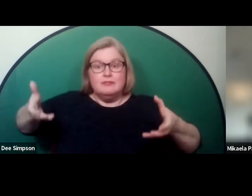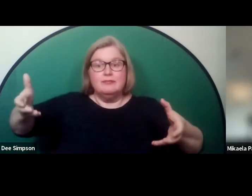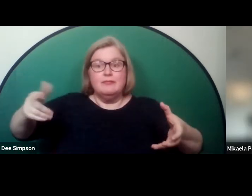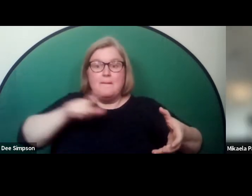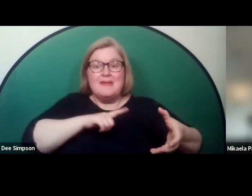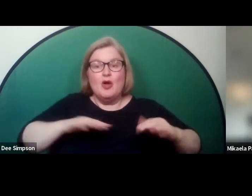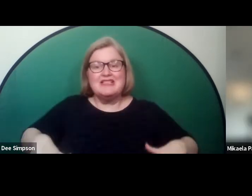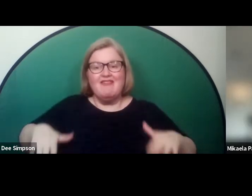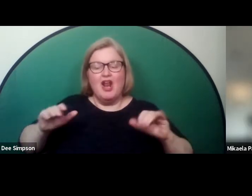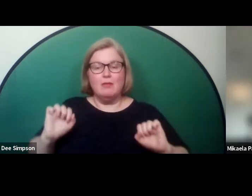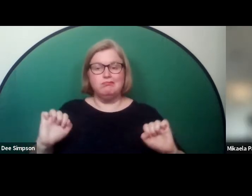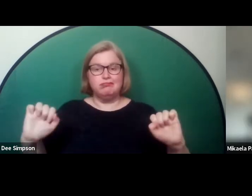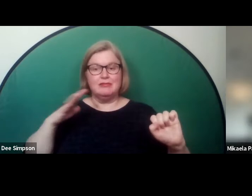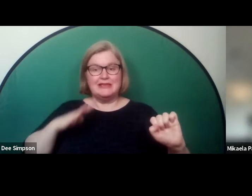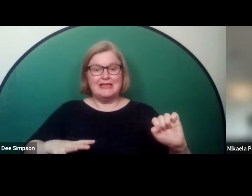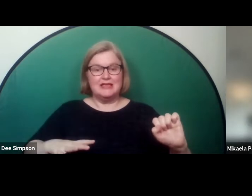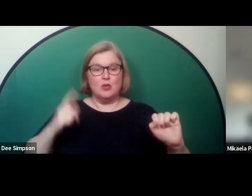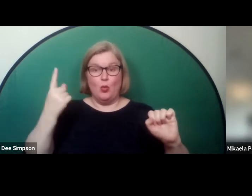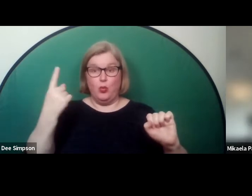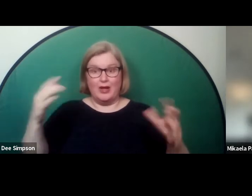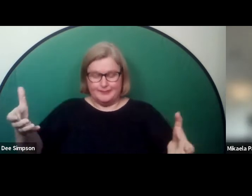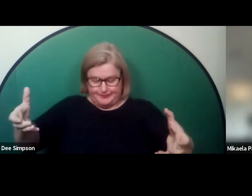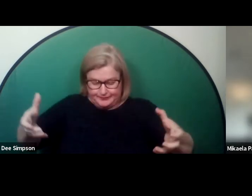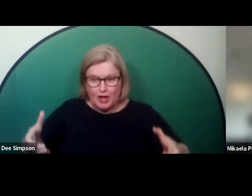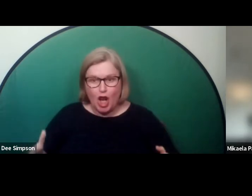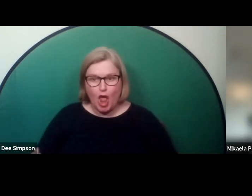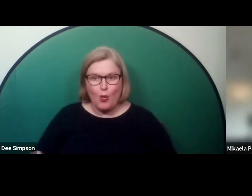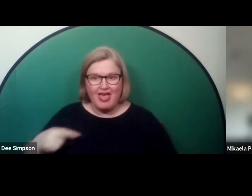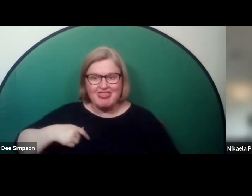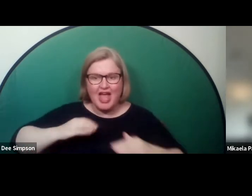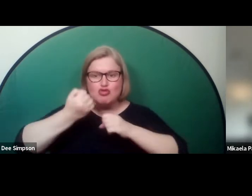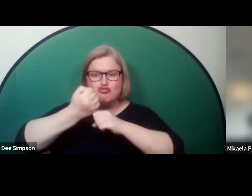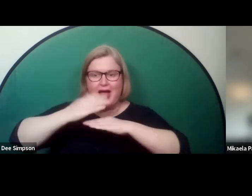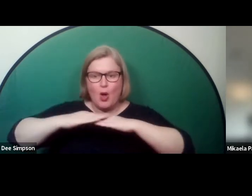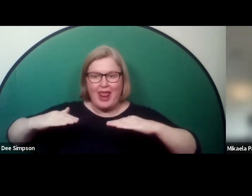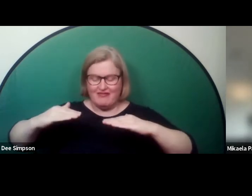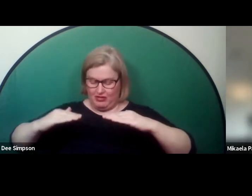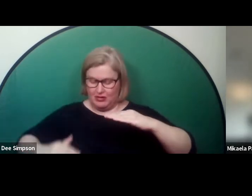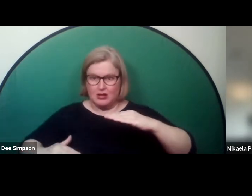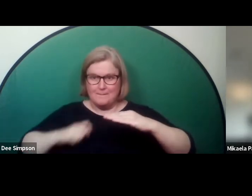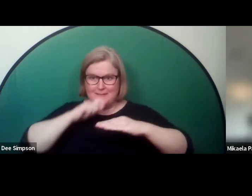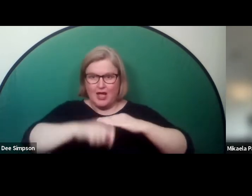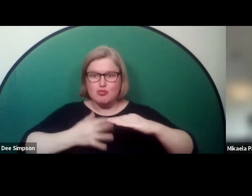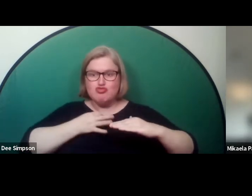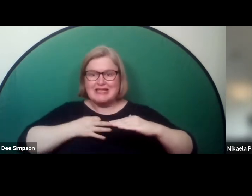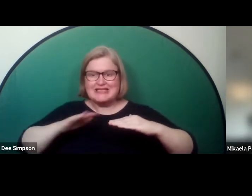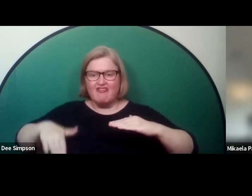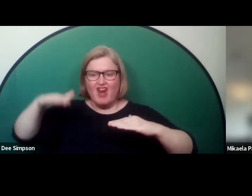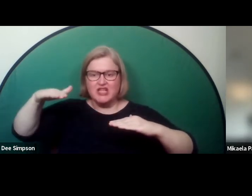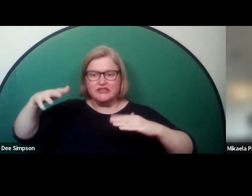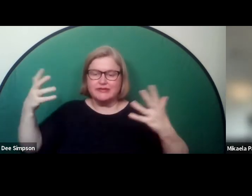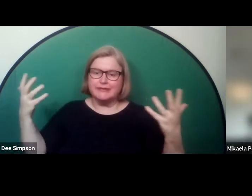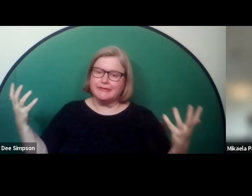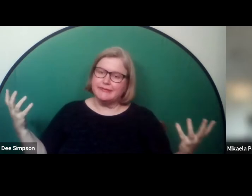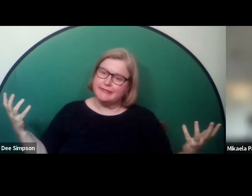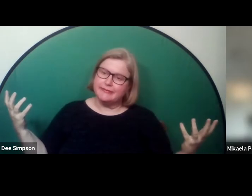lower level, so the level of the building is lower than ground level, which is a flood risk. The image on the right